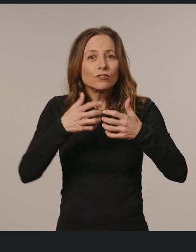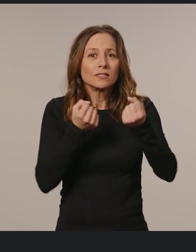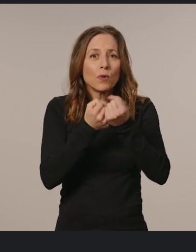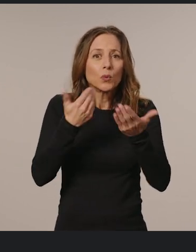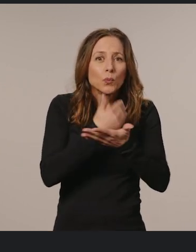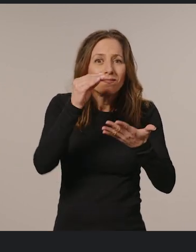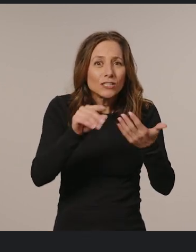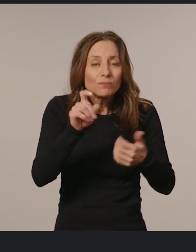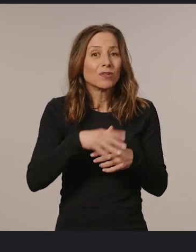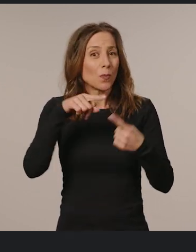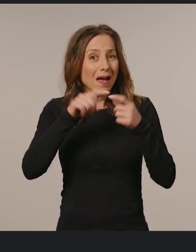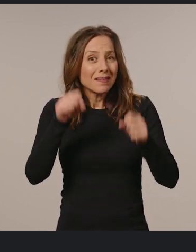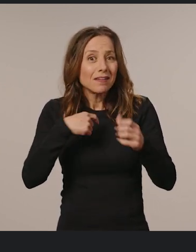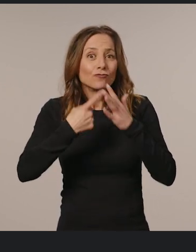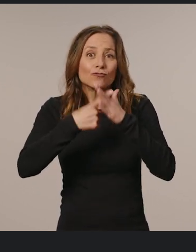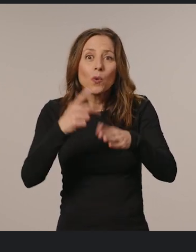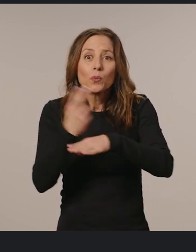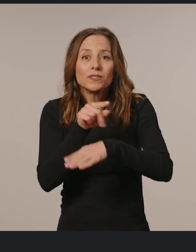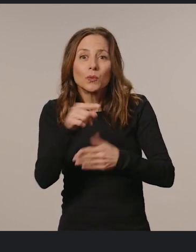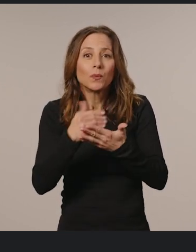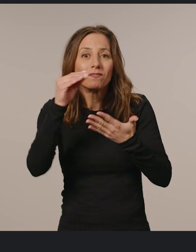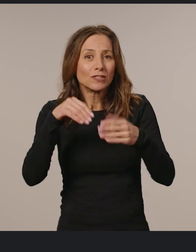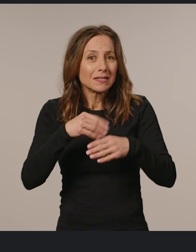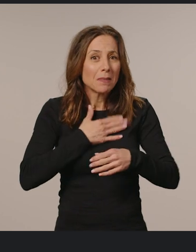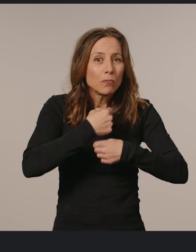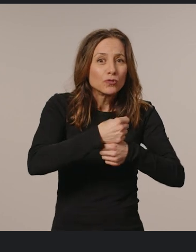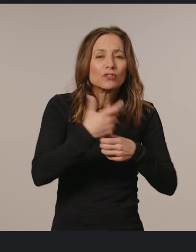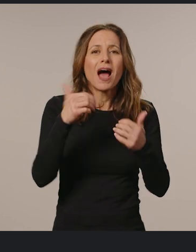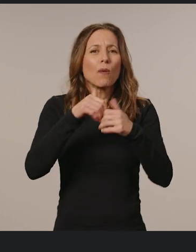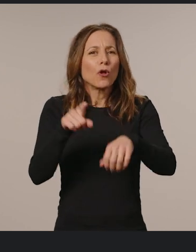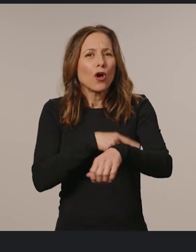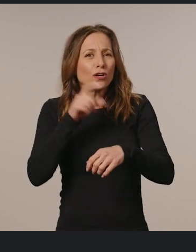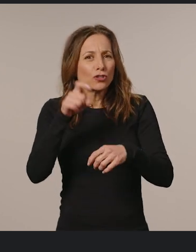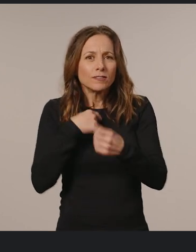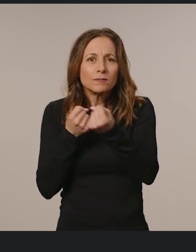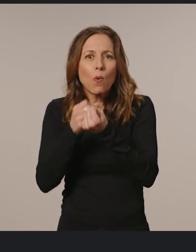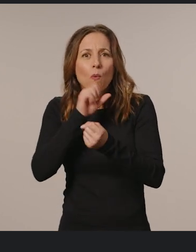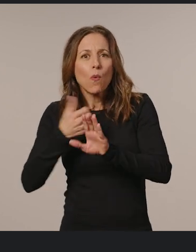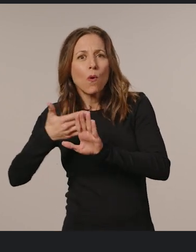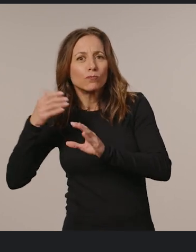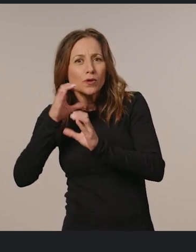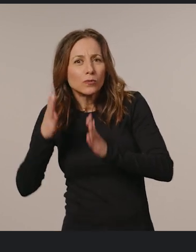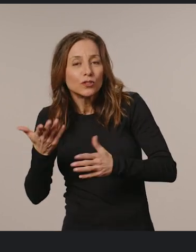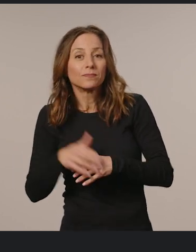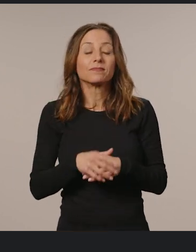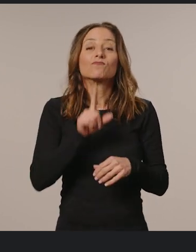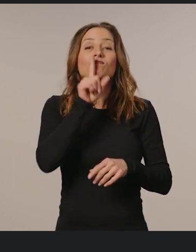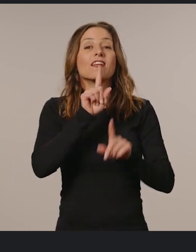When can I actually start using those features in my production code? Or how long should we support older browsers? The true